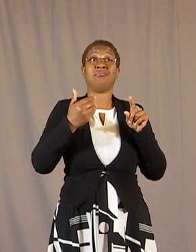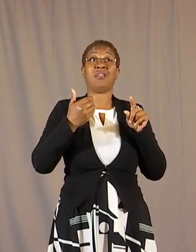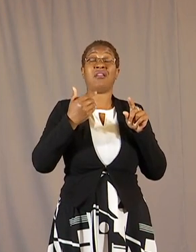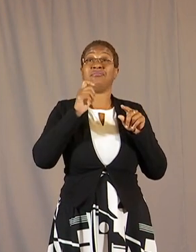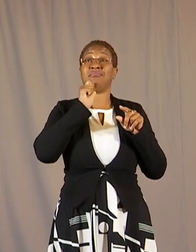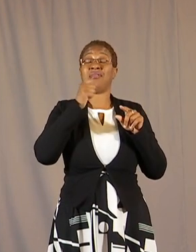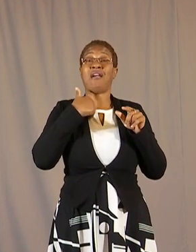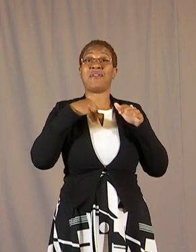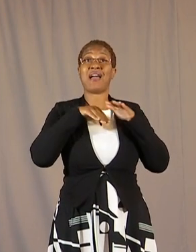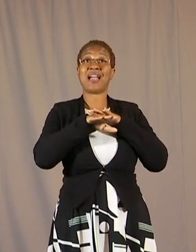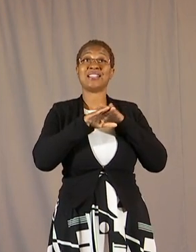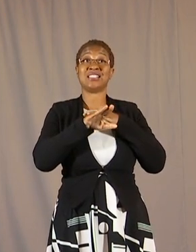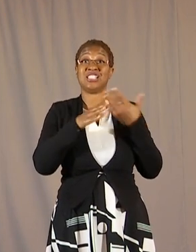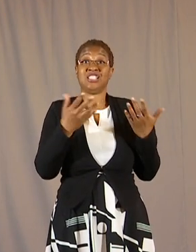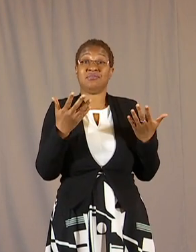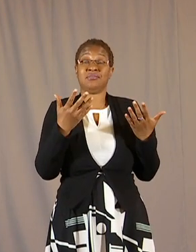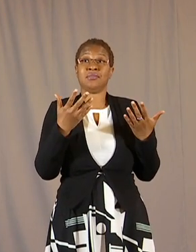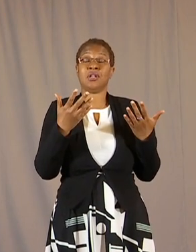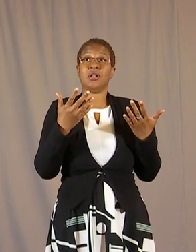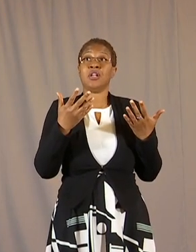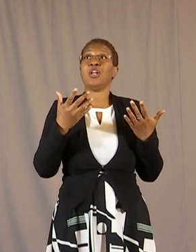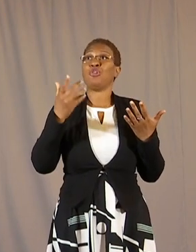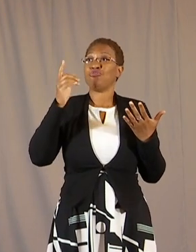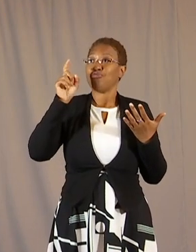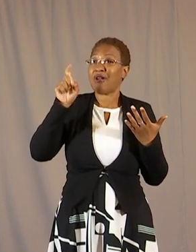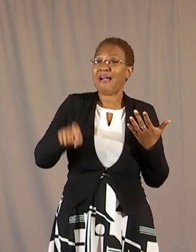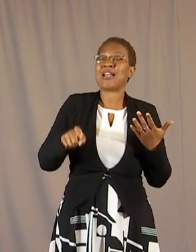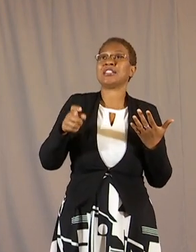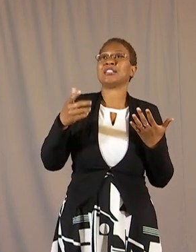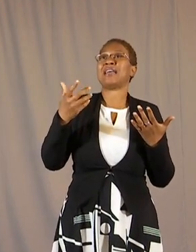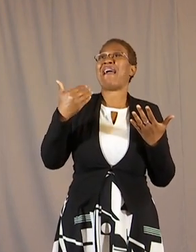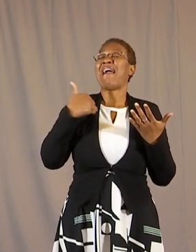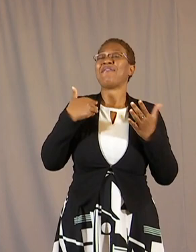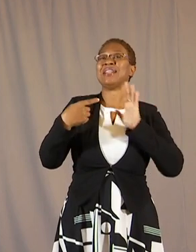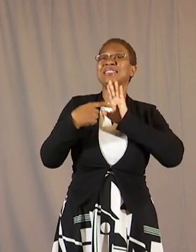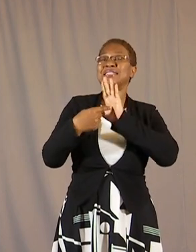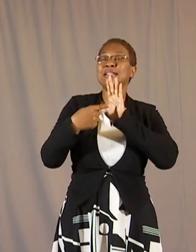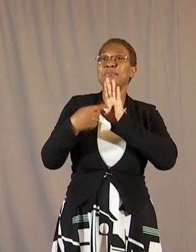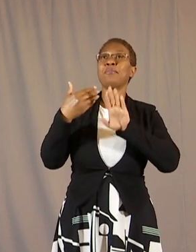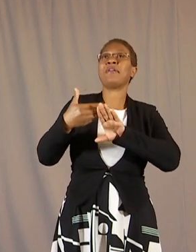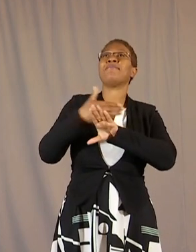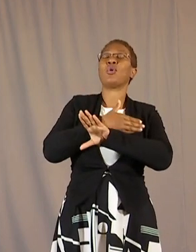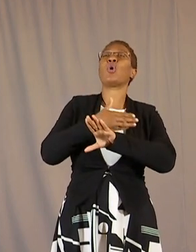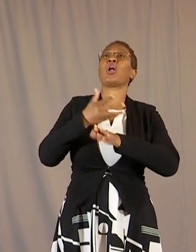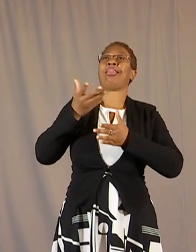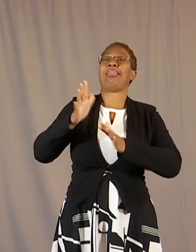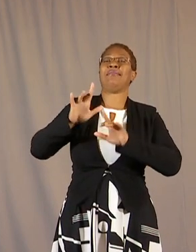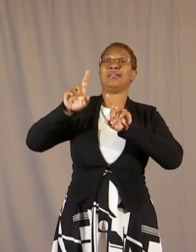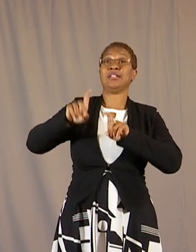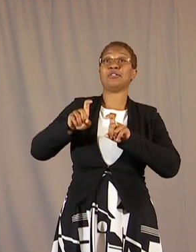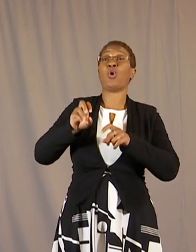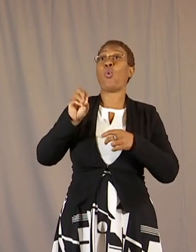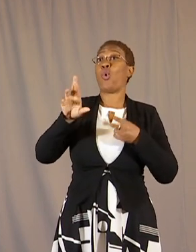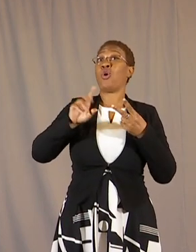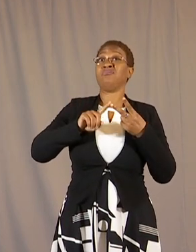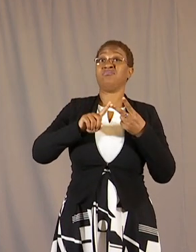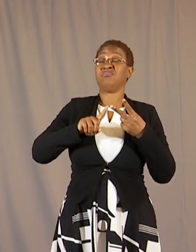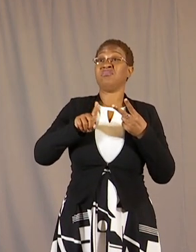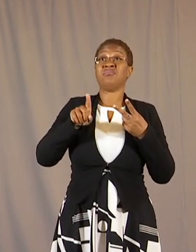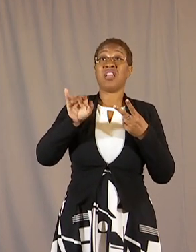And there was a time where you had to be symptomatic in order to get tested, and sometimes you had to have, you know, insurance